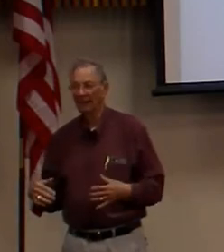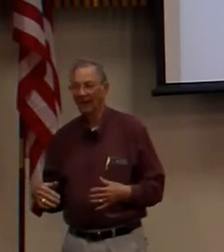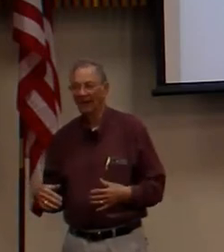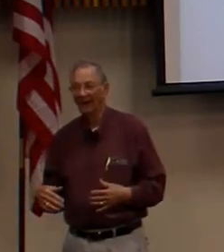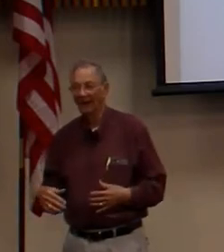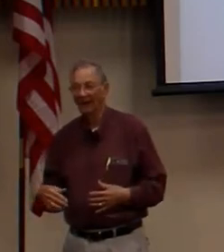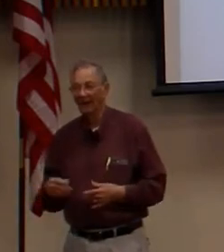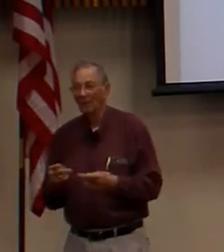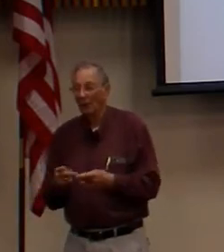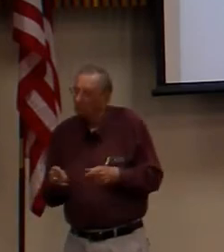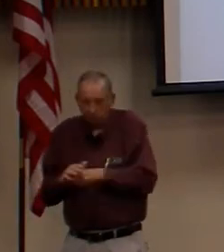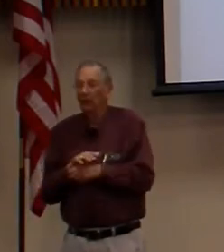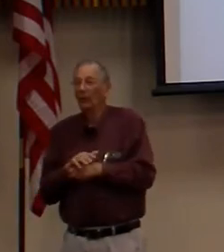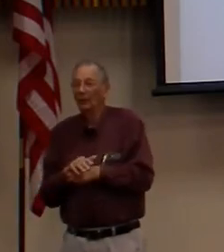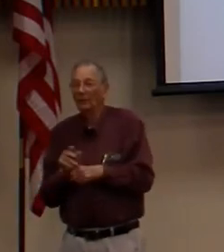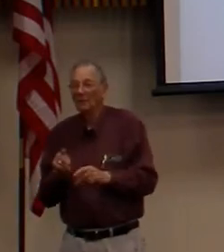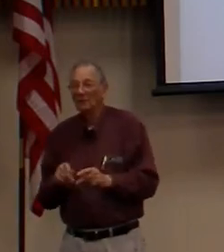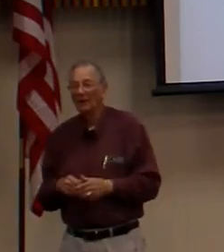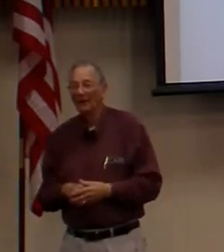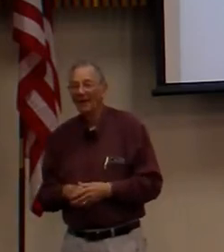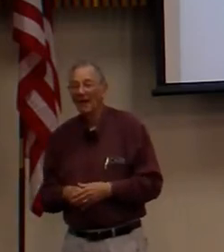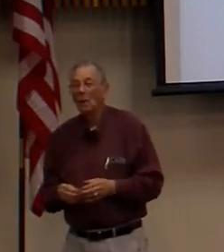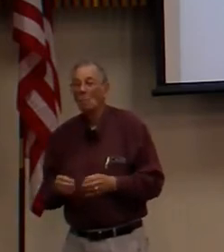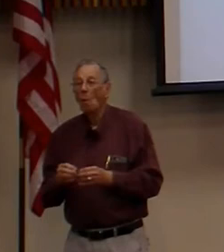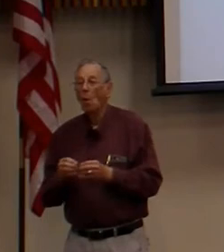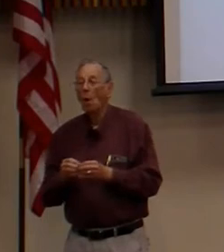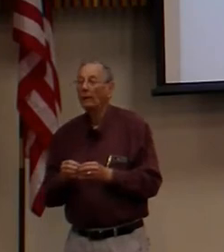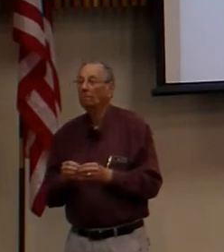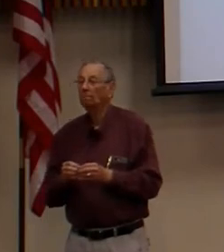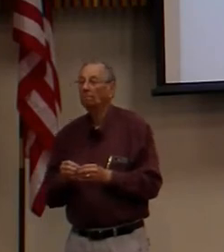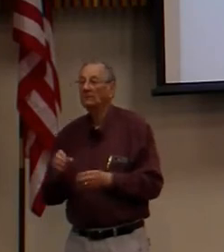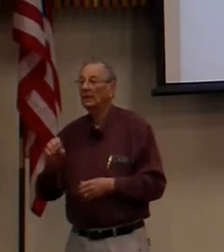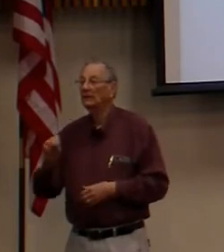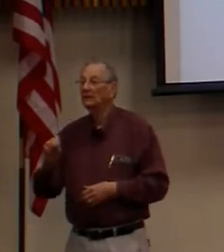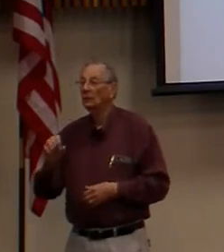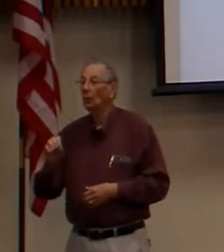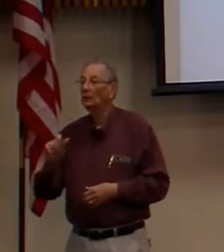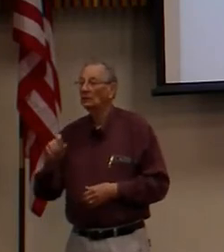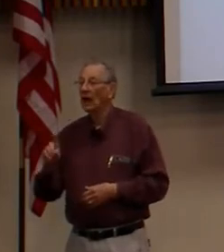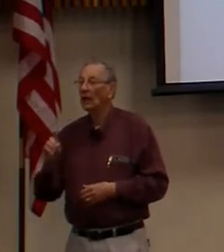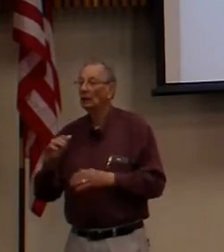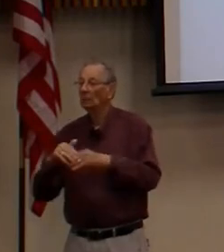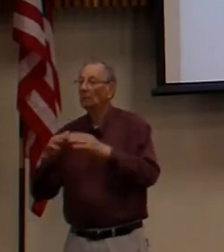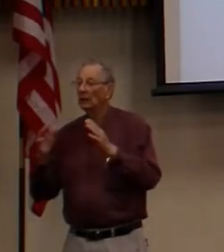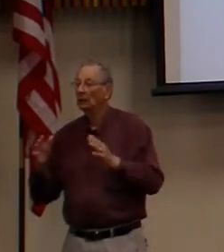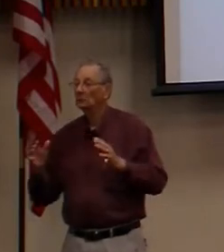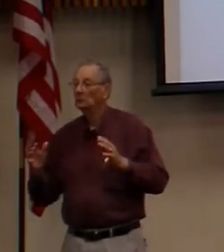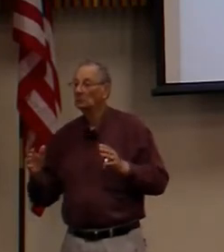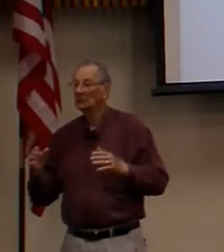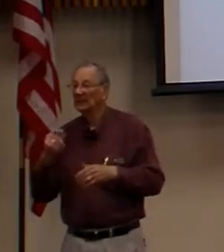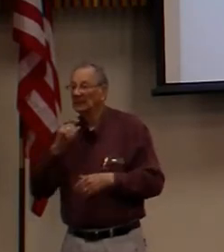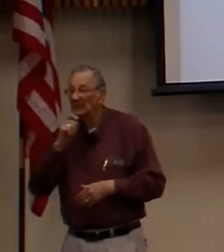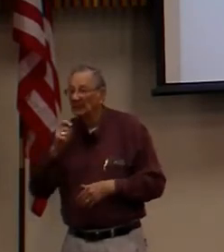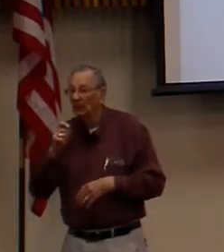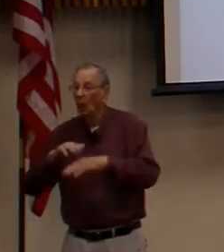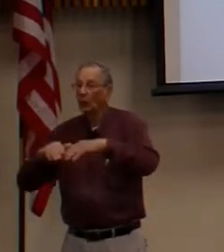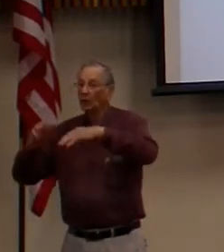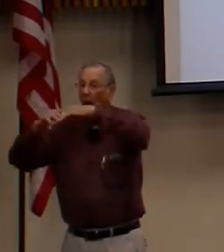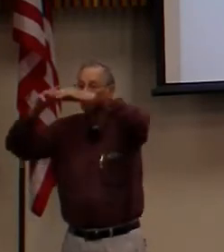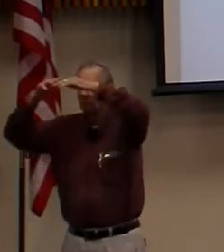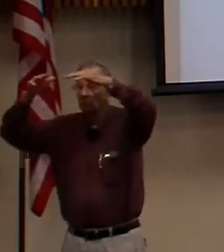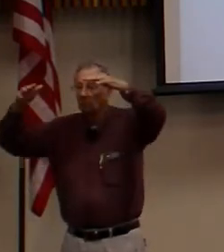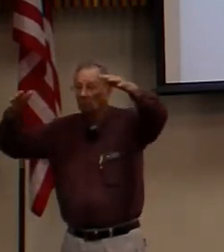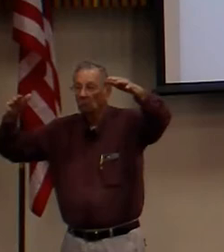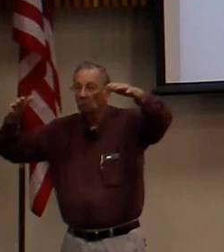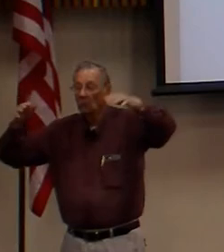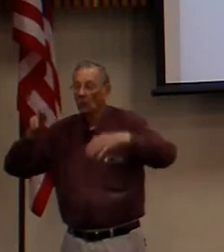The place got packed. But they had a more solid building. They actually had metal on the top